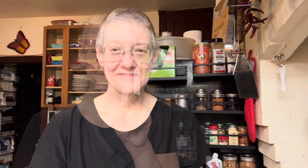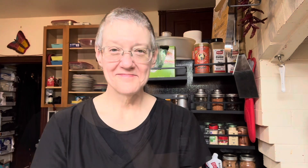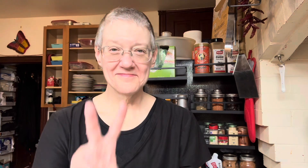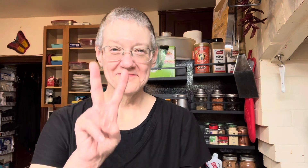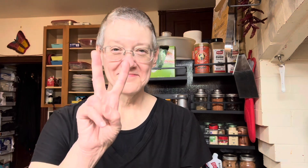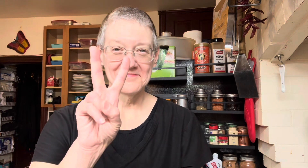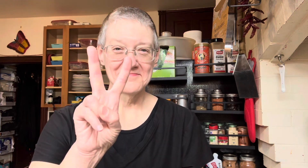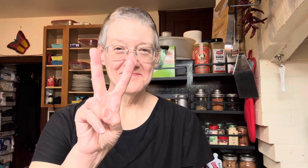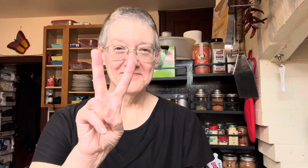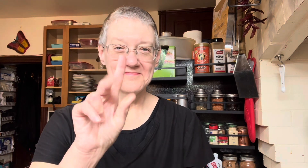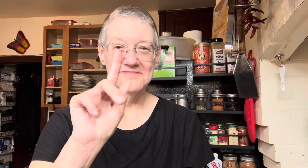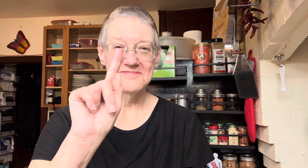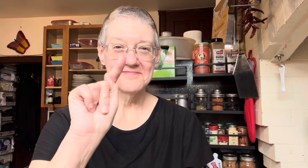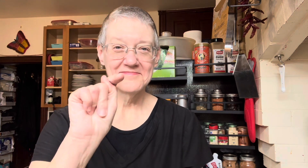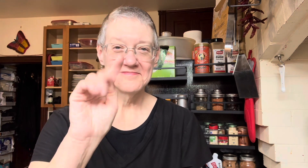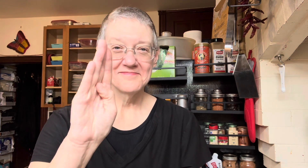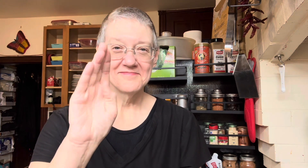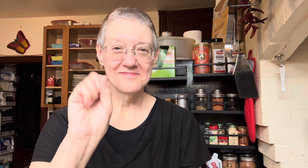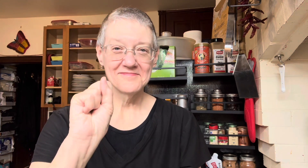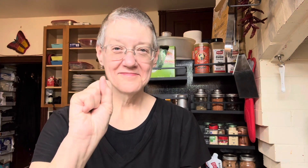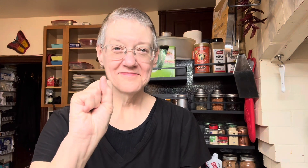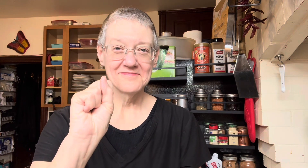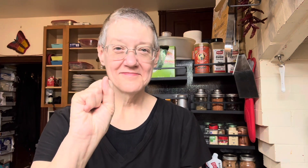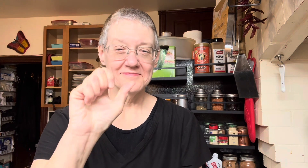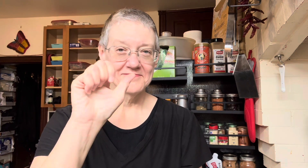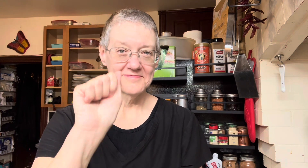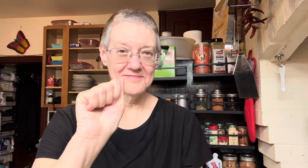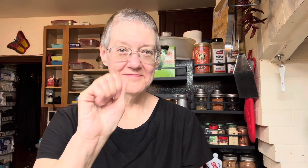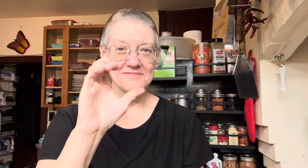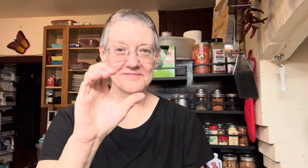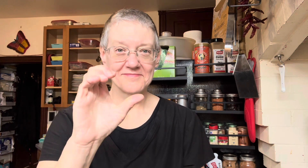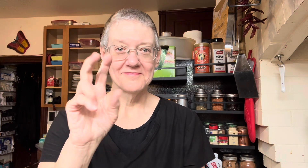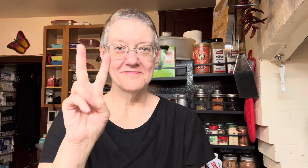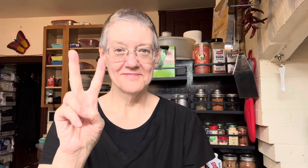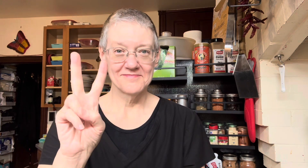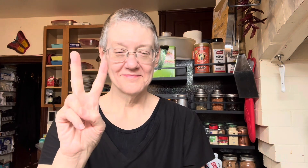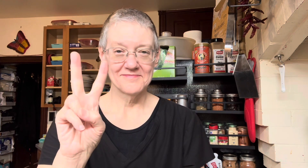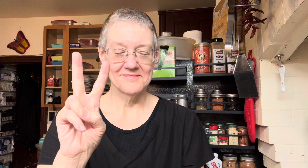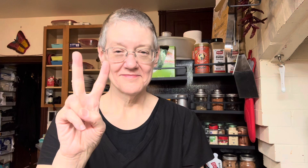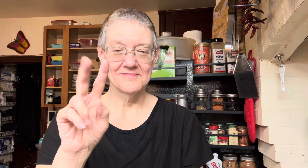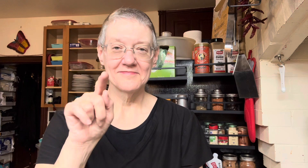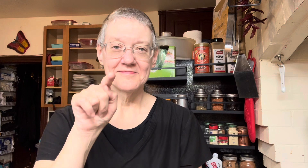vinegar. And it's 2 tablespoons of apple cider vinegar.